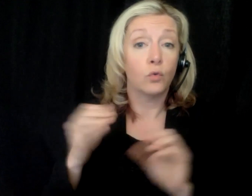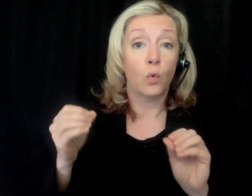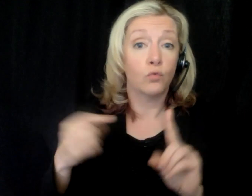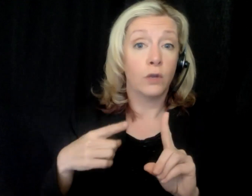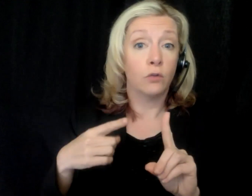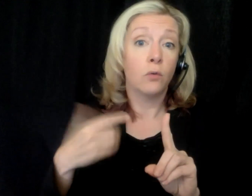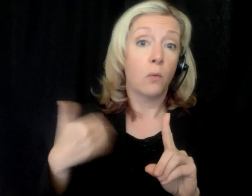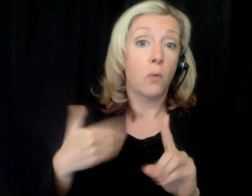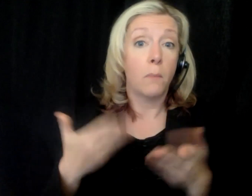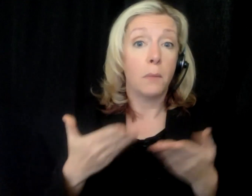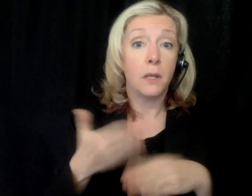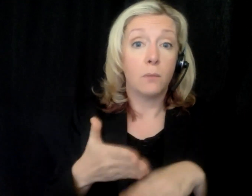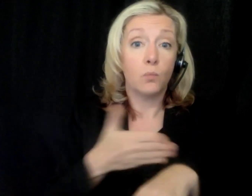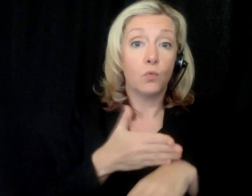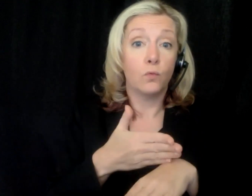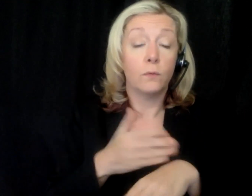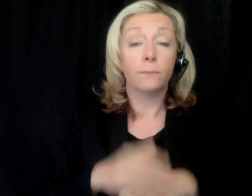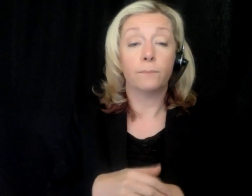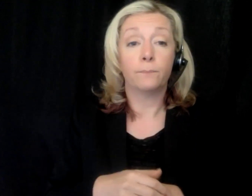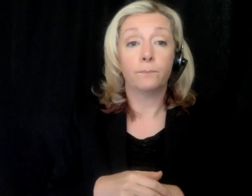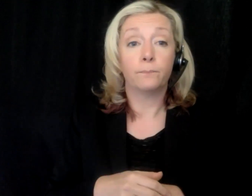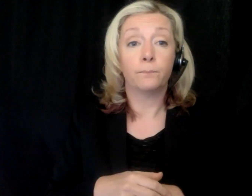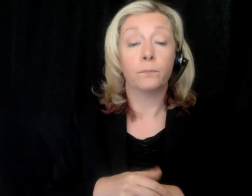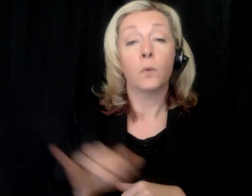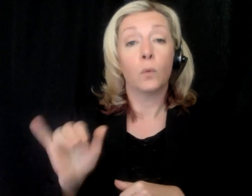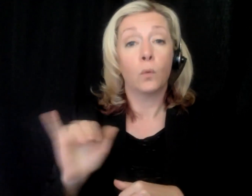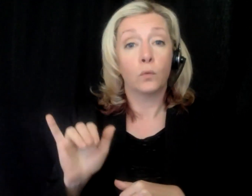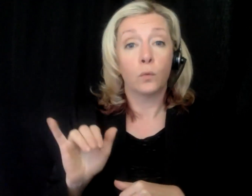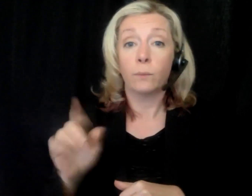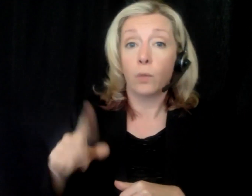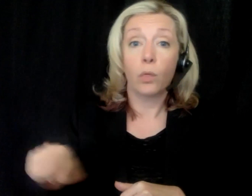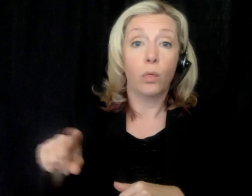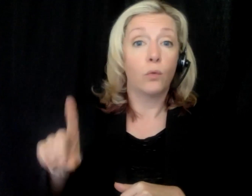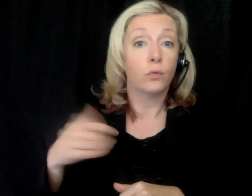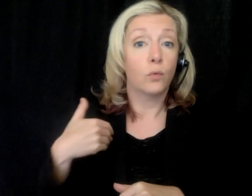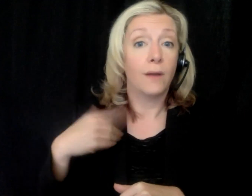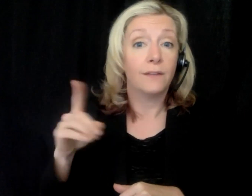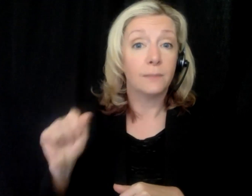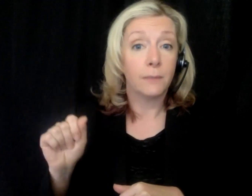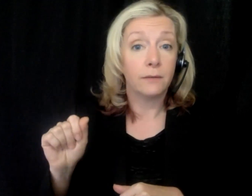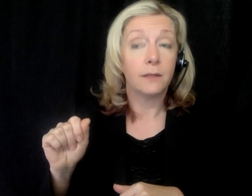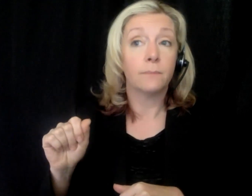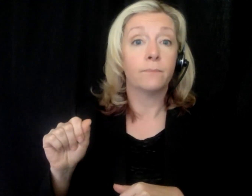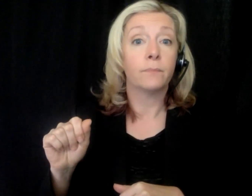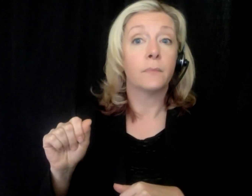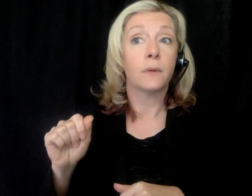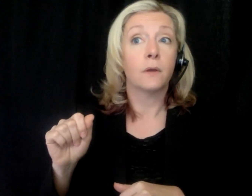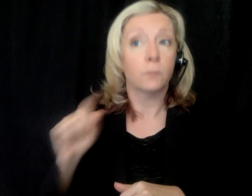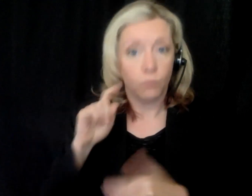Also, the folks who have a disability and recognize it and acknowledge it, and their doctors know about